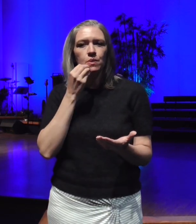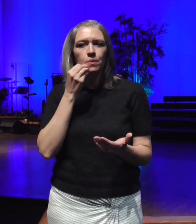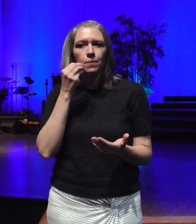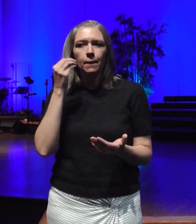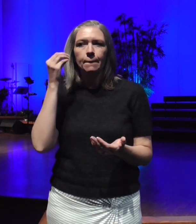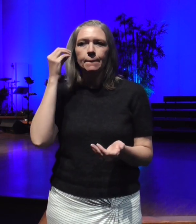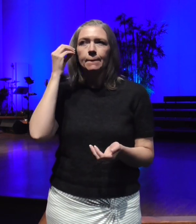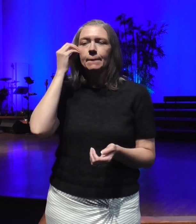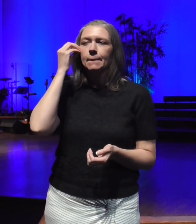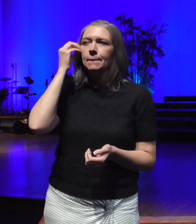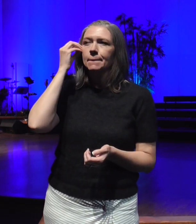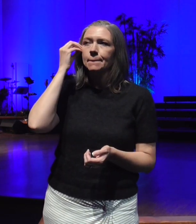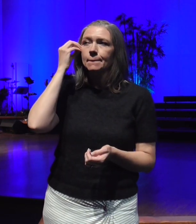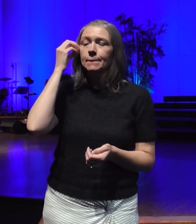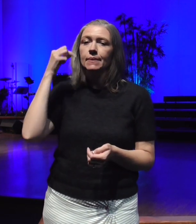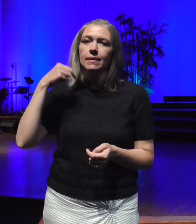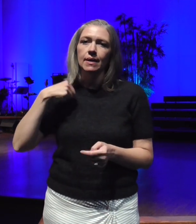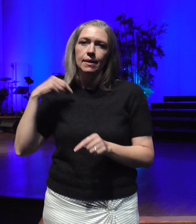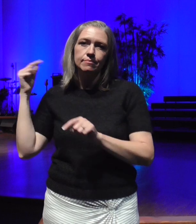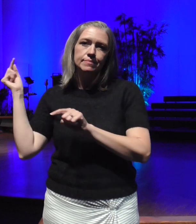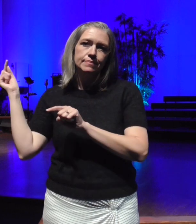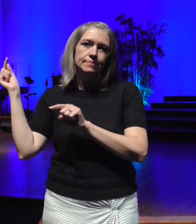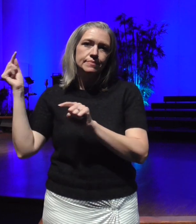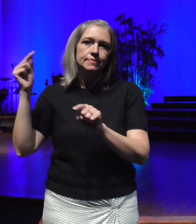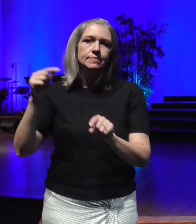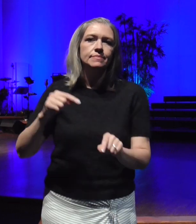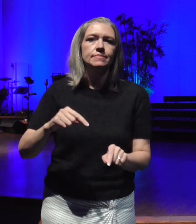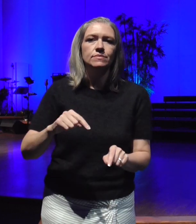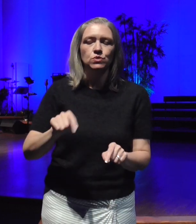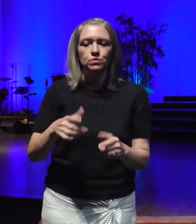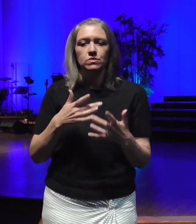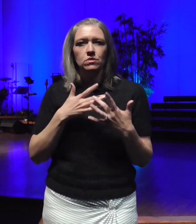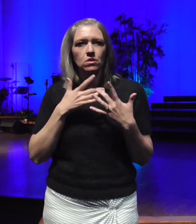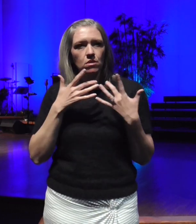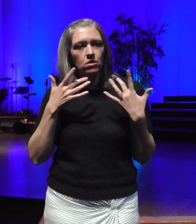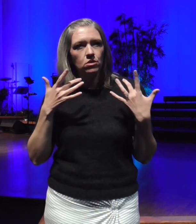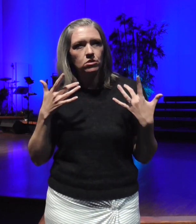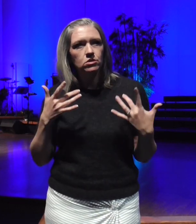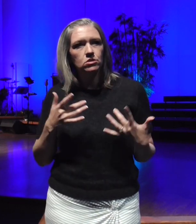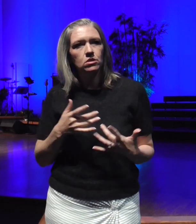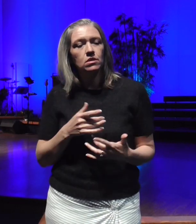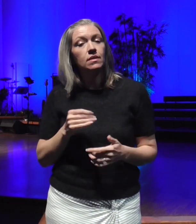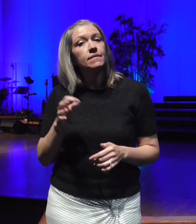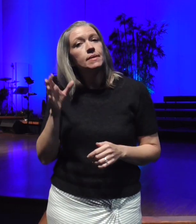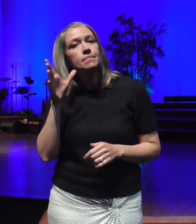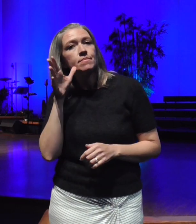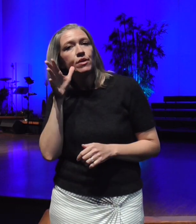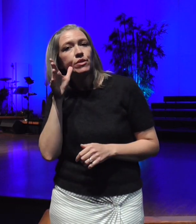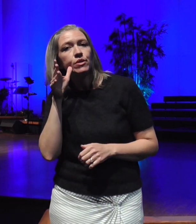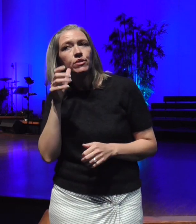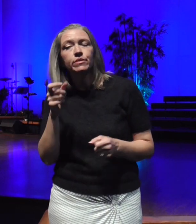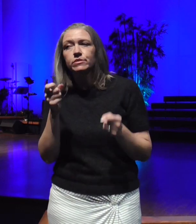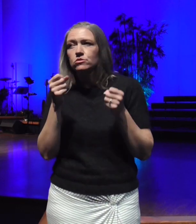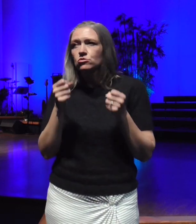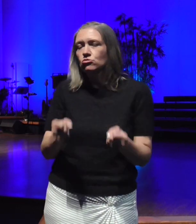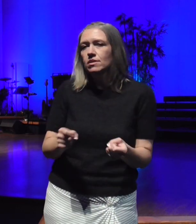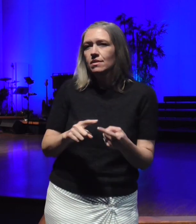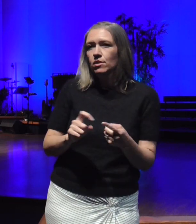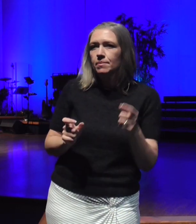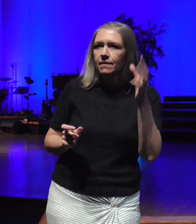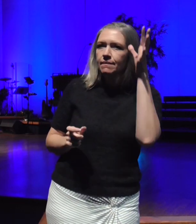home. I am coming to the heart of a mother, strength of a father,